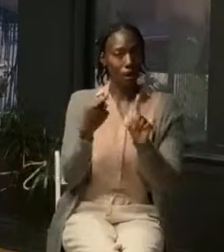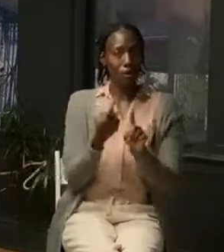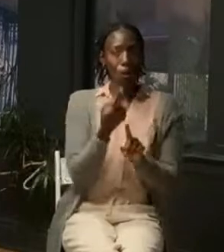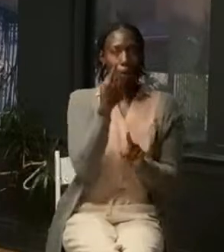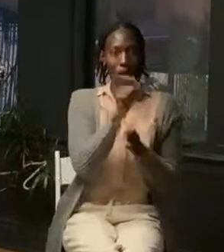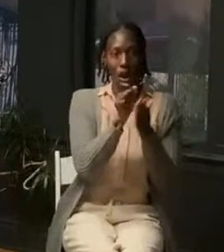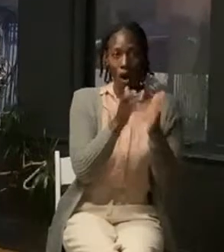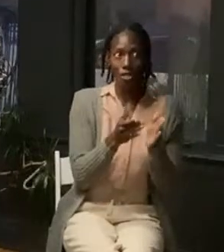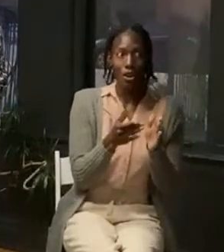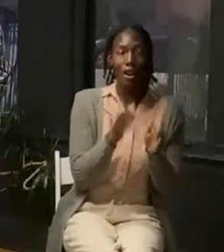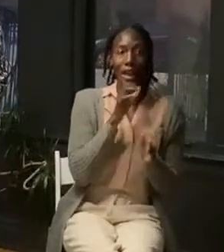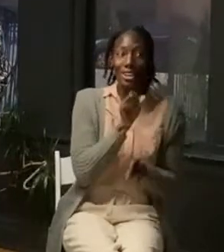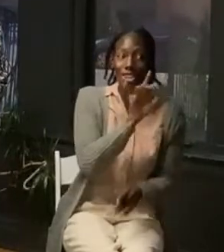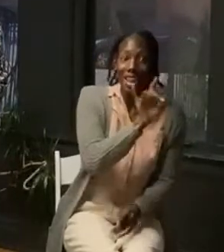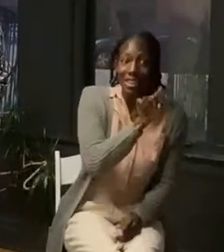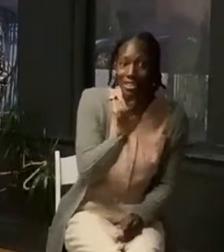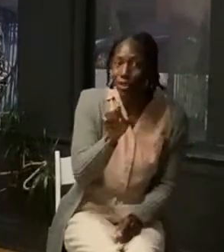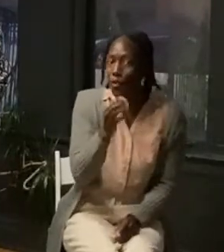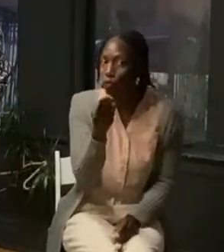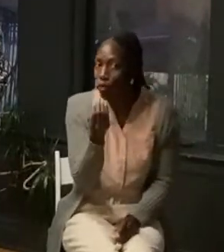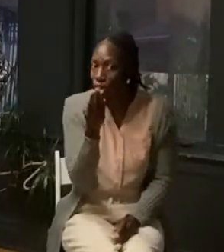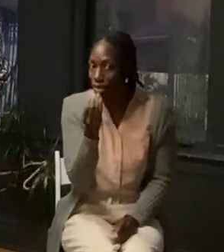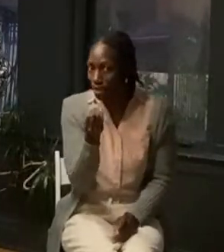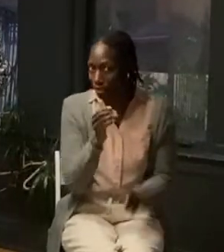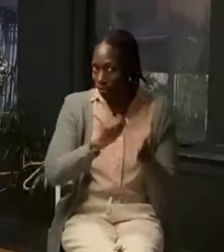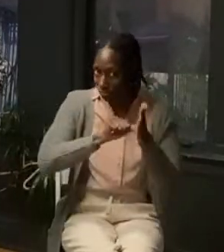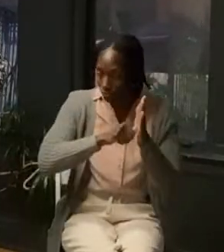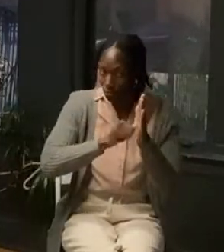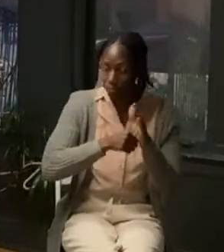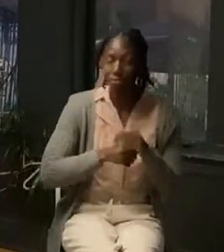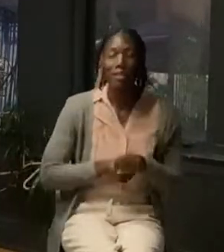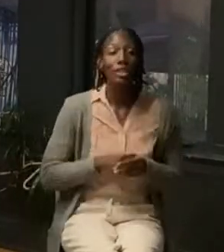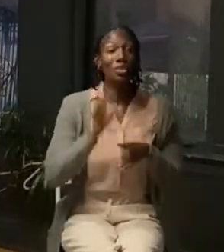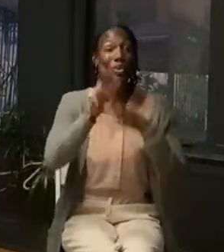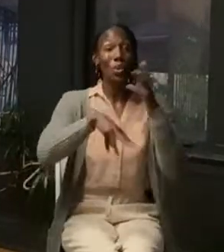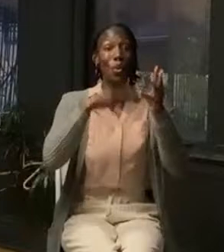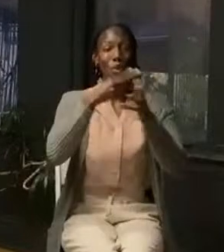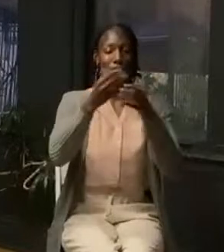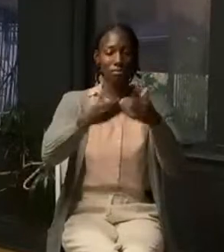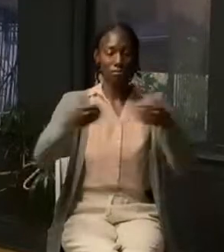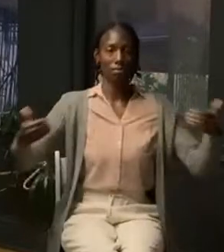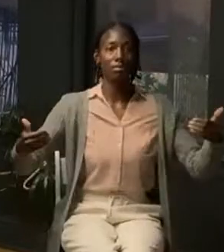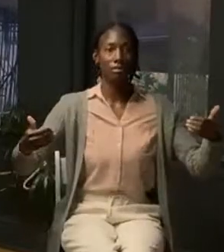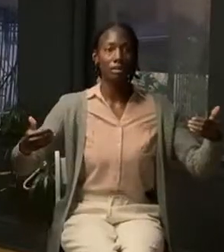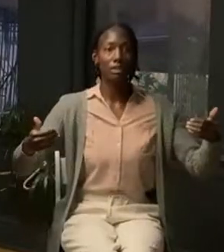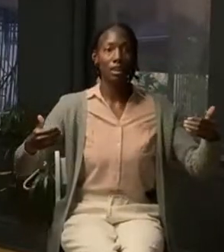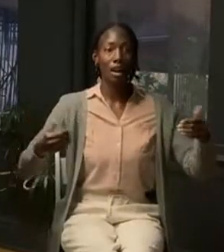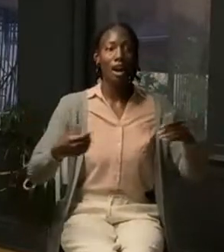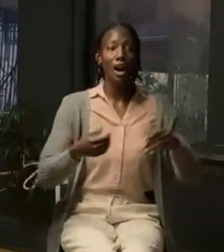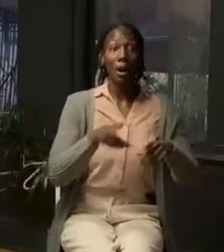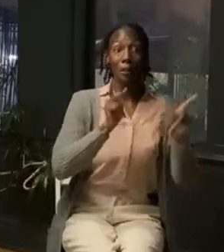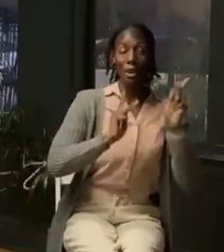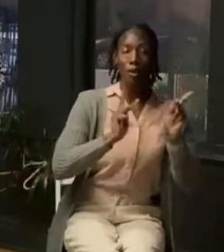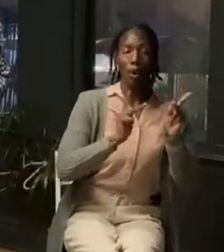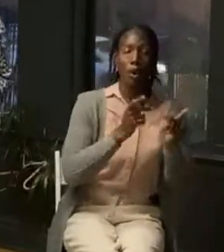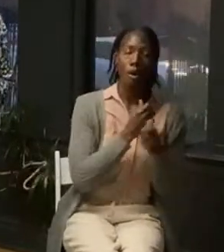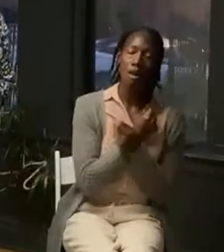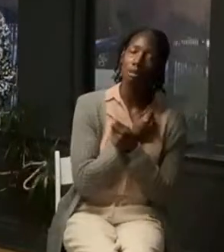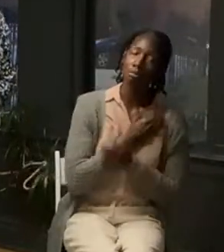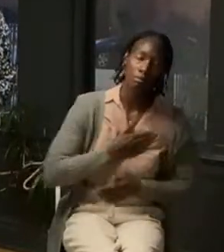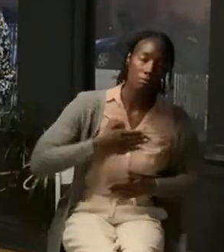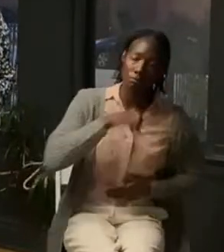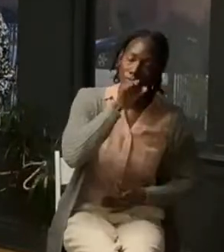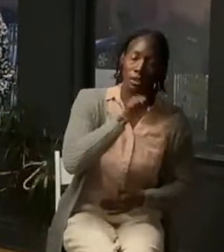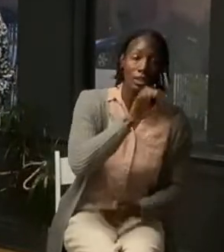monocle. The world is divided between those who love cilantro